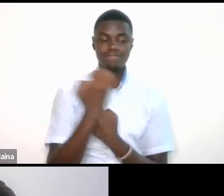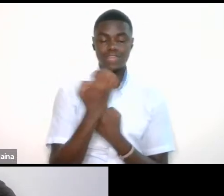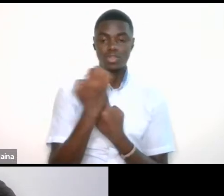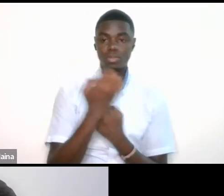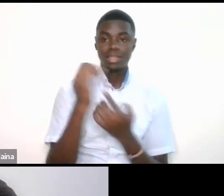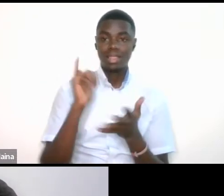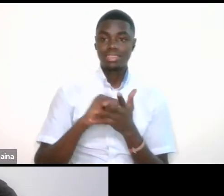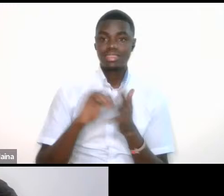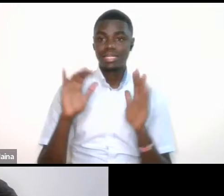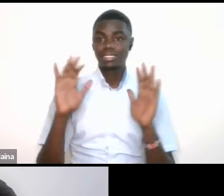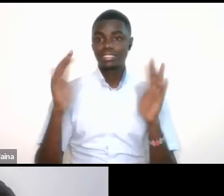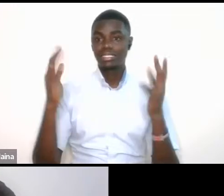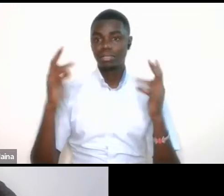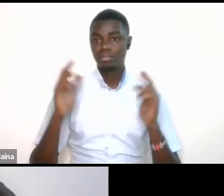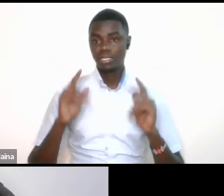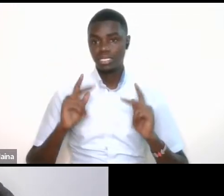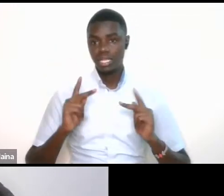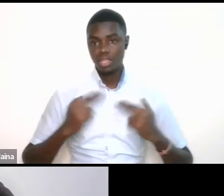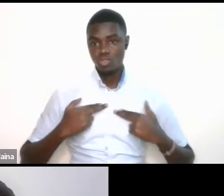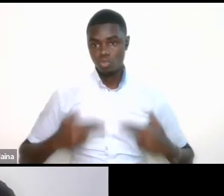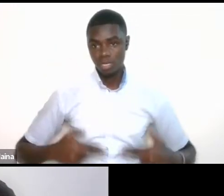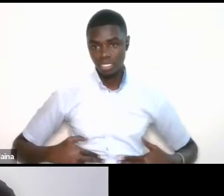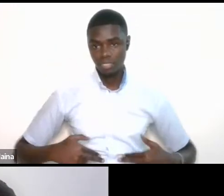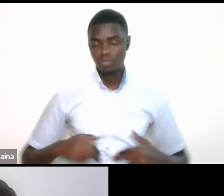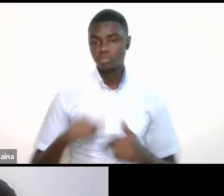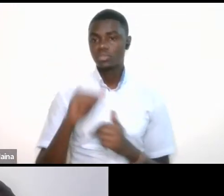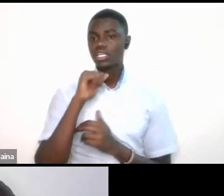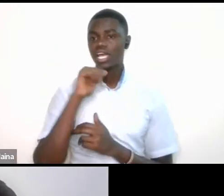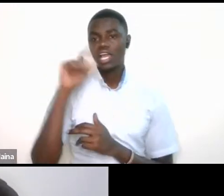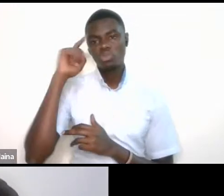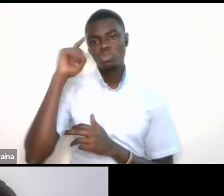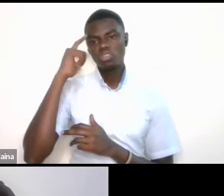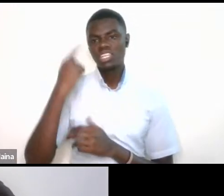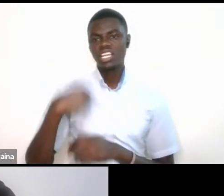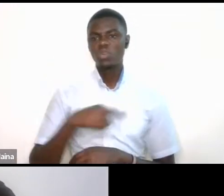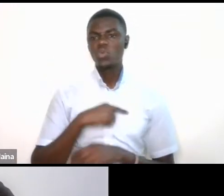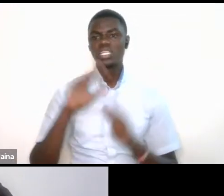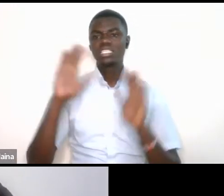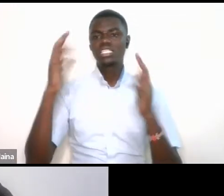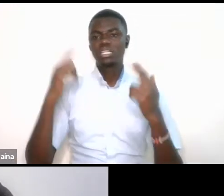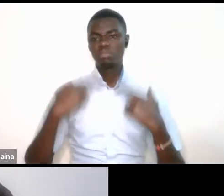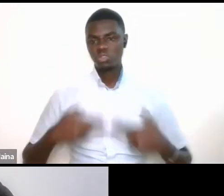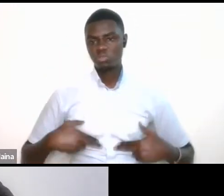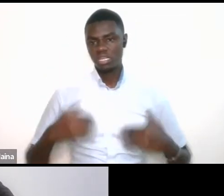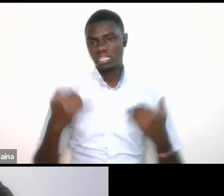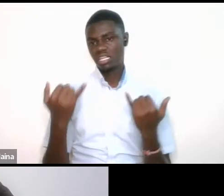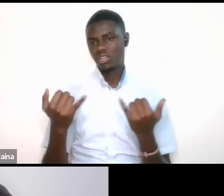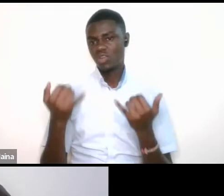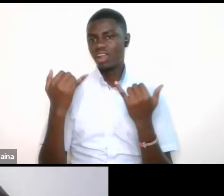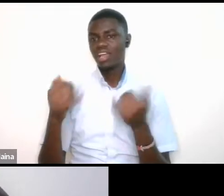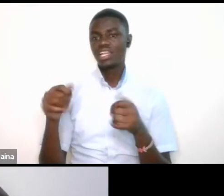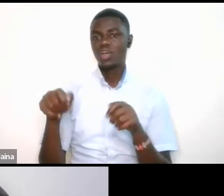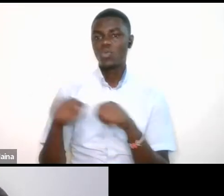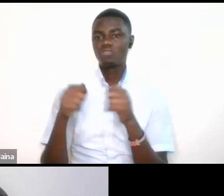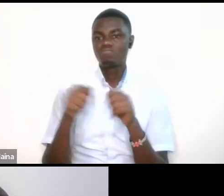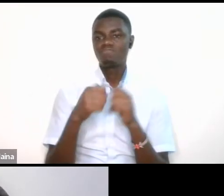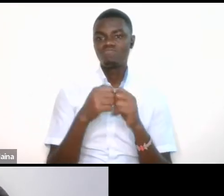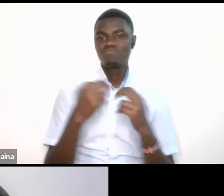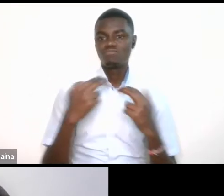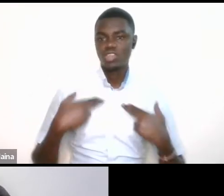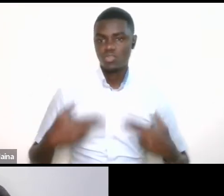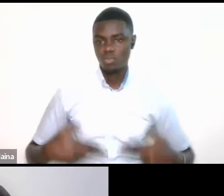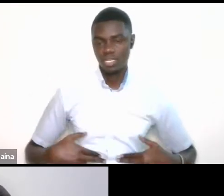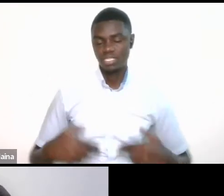celebrates humanity. I don't think we celebrate humanity at the moment. We destroy humanity. And